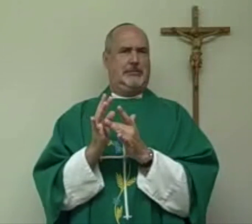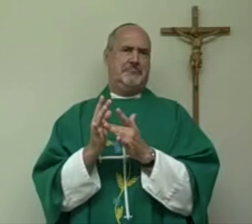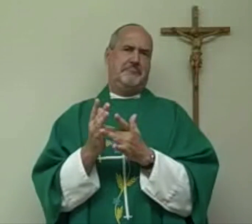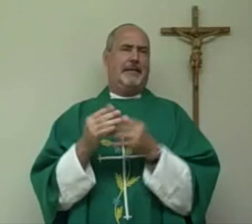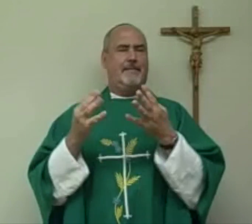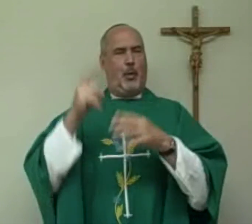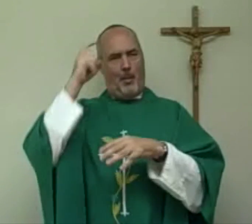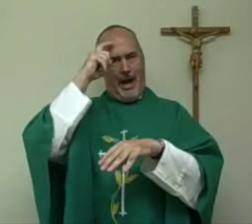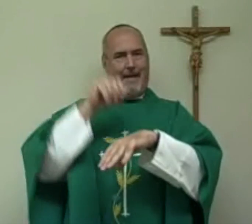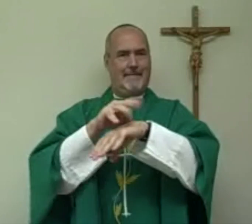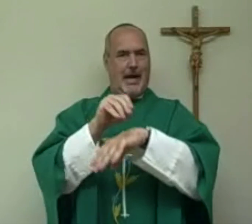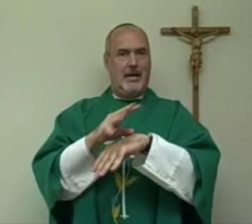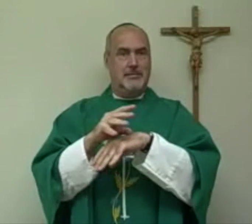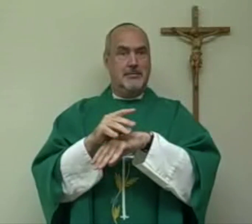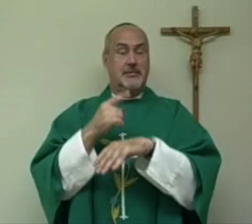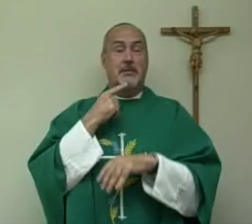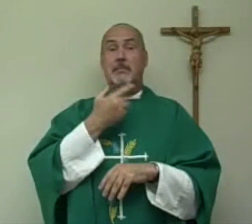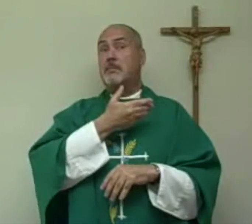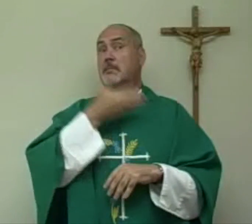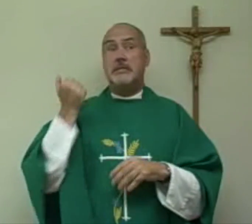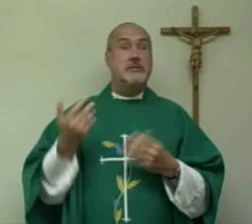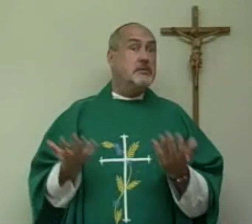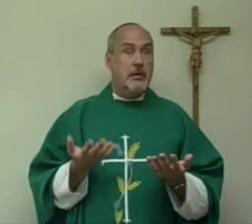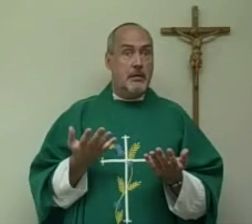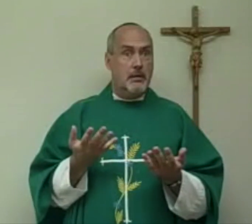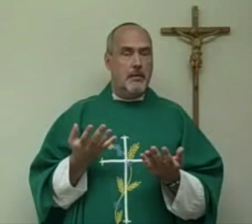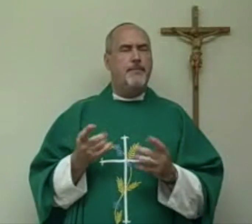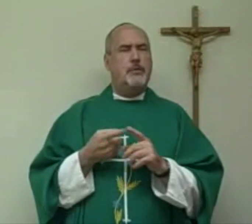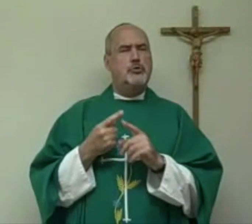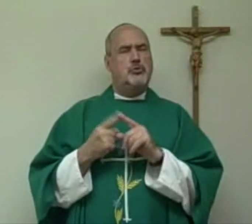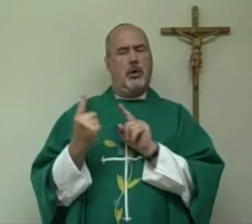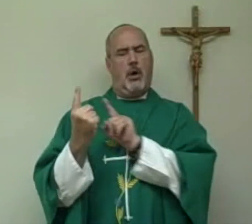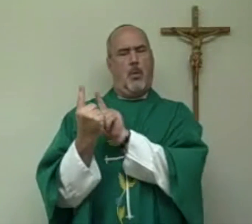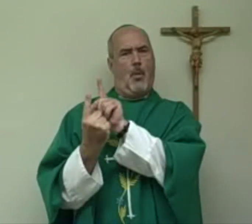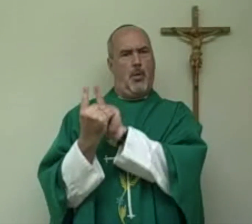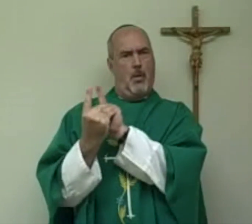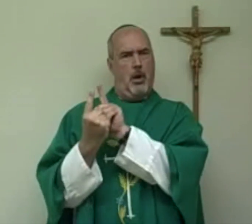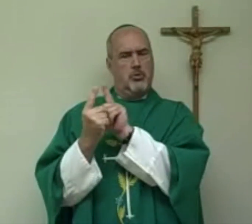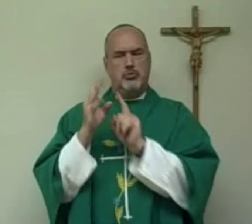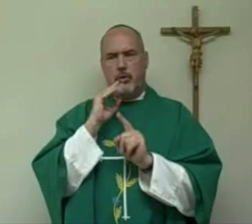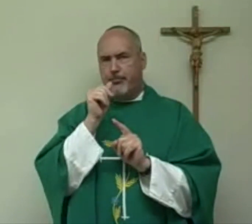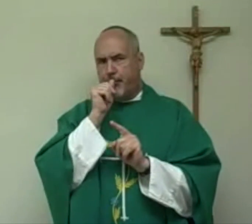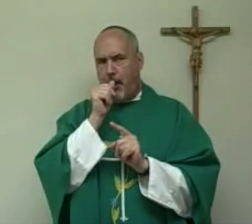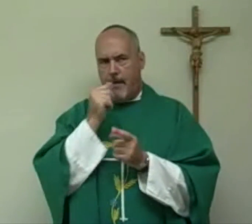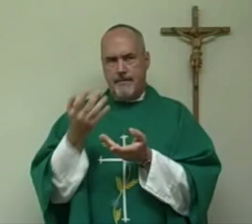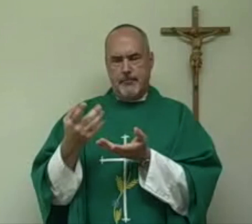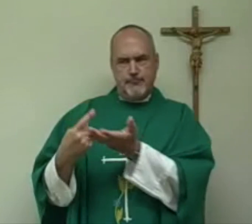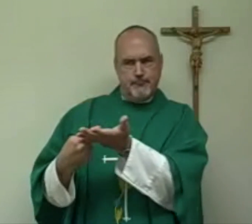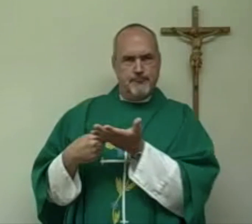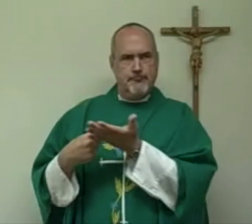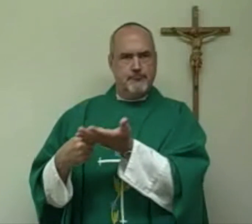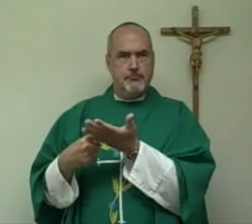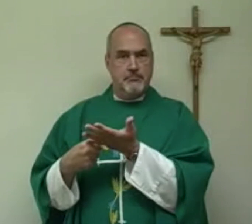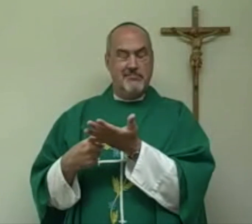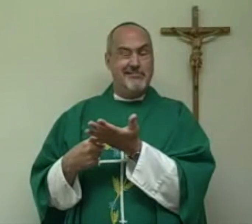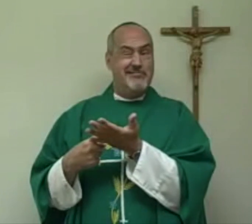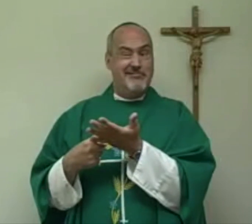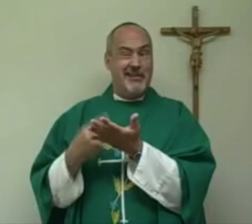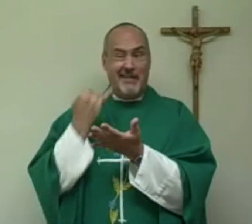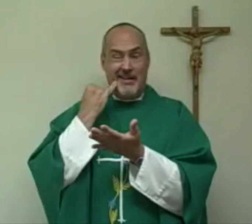Also, in the gospel today, Jesus gives us some really wise advice. He says it's best to counsel the person